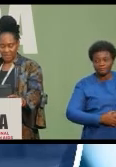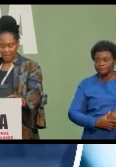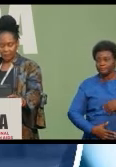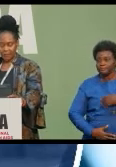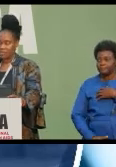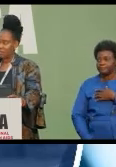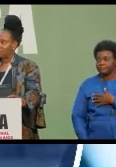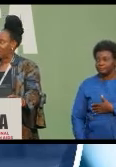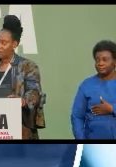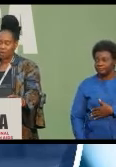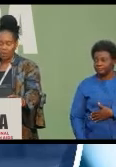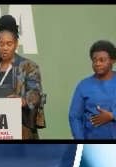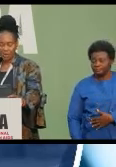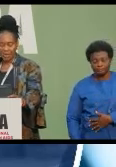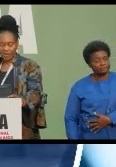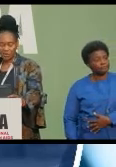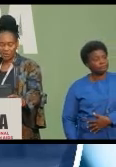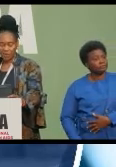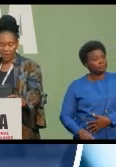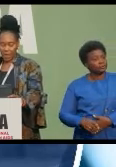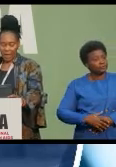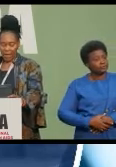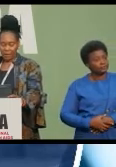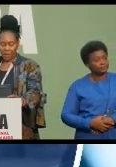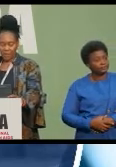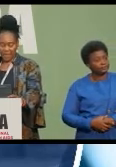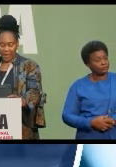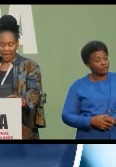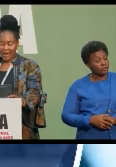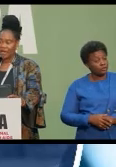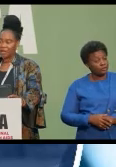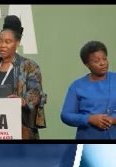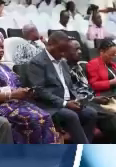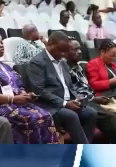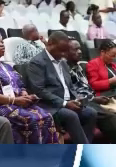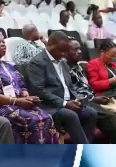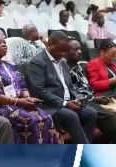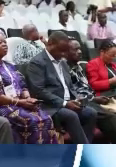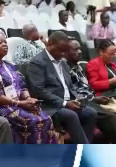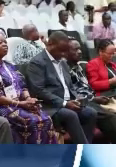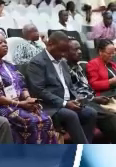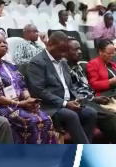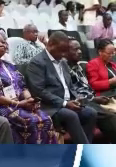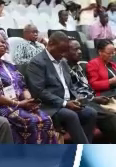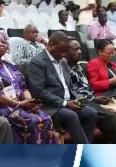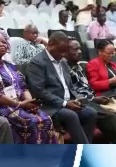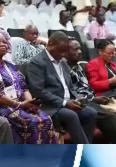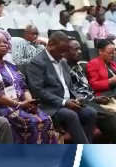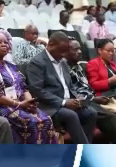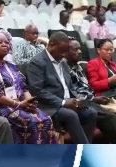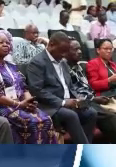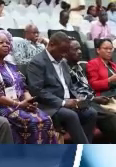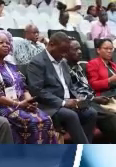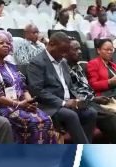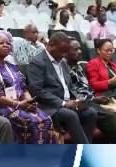this presentation. I would also like to note here and acknowledge the leadership of UNAIDS in